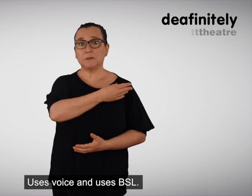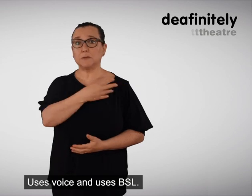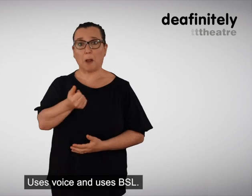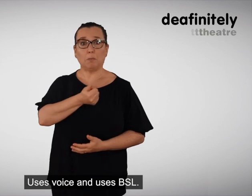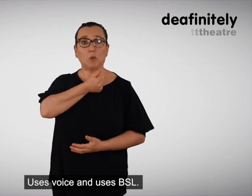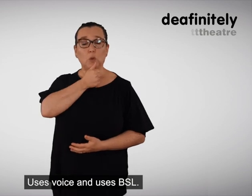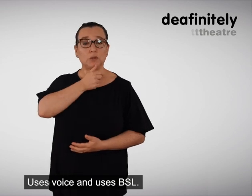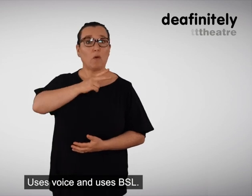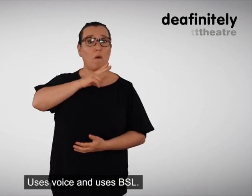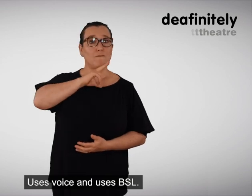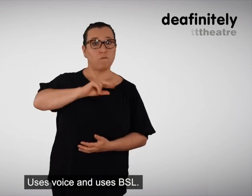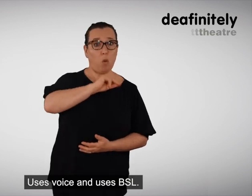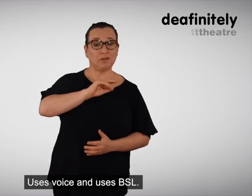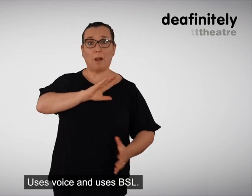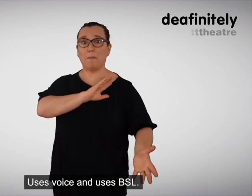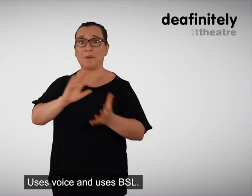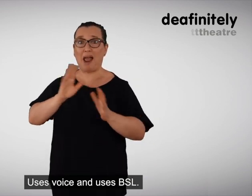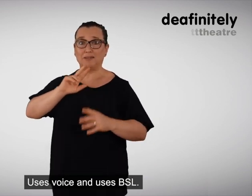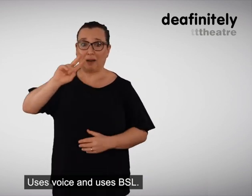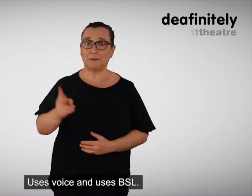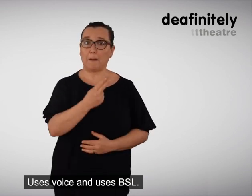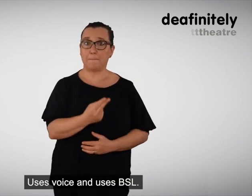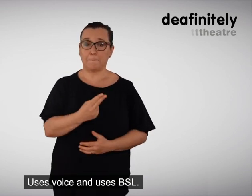Uses voice and uses BSL.